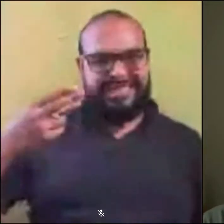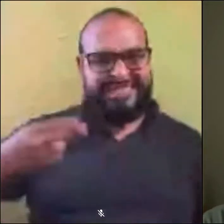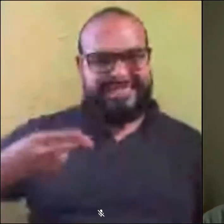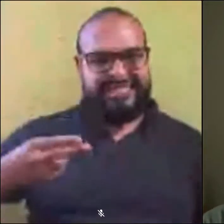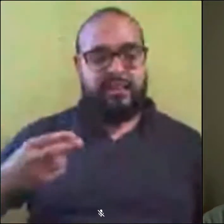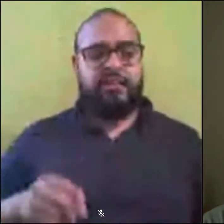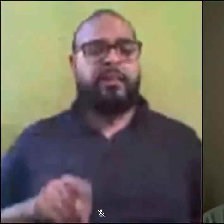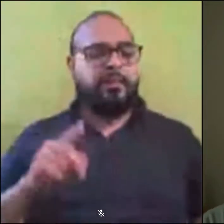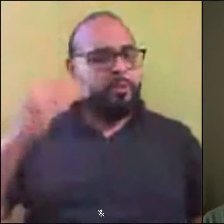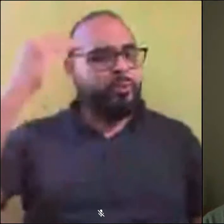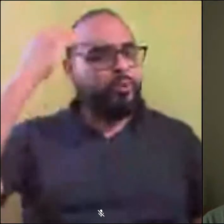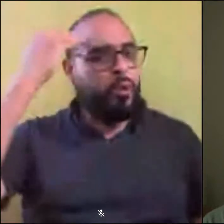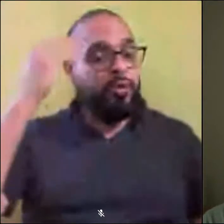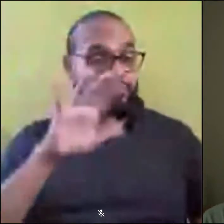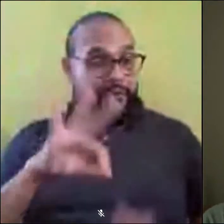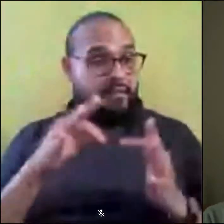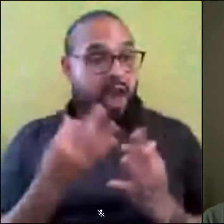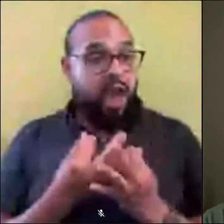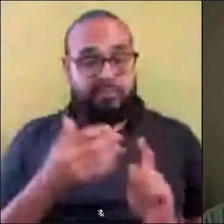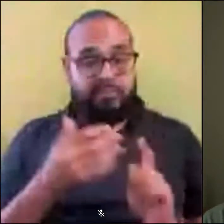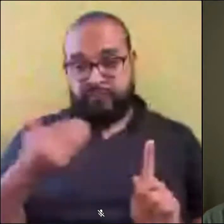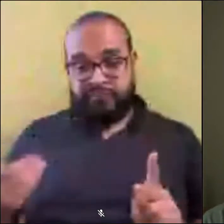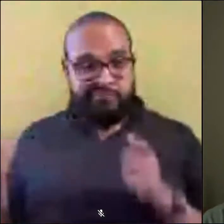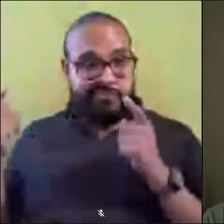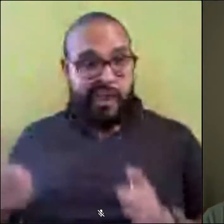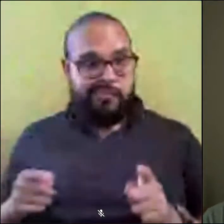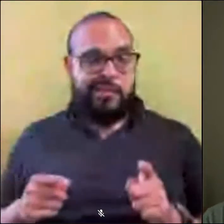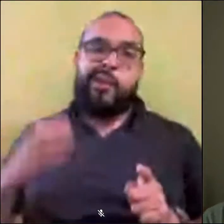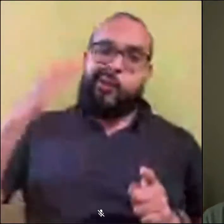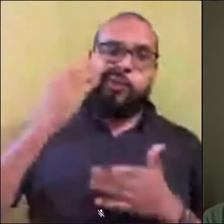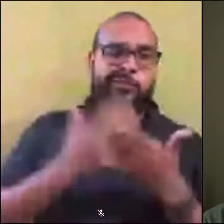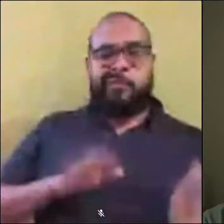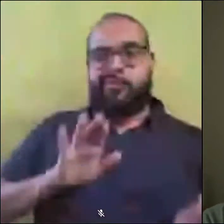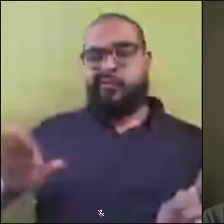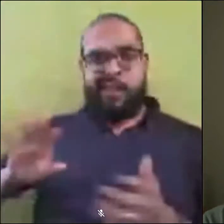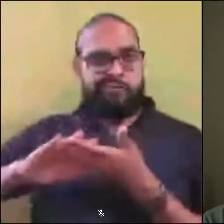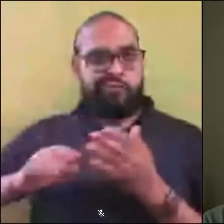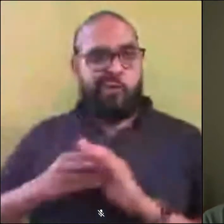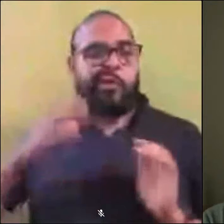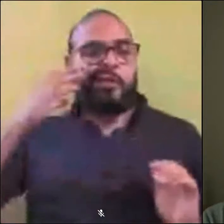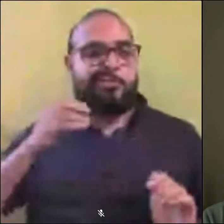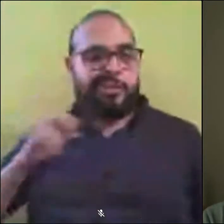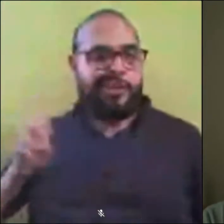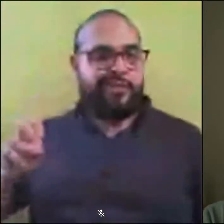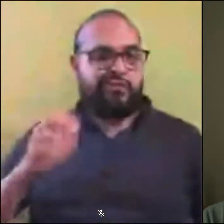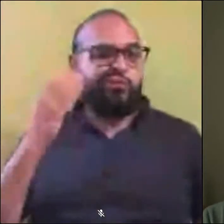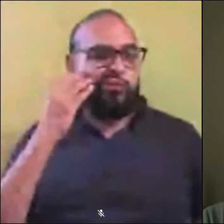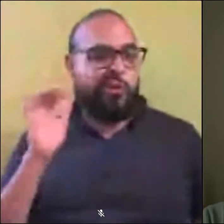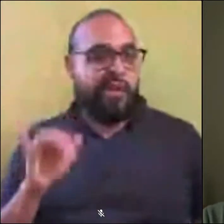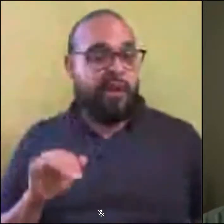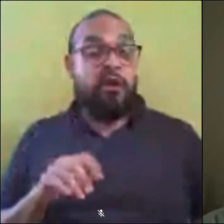family came from. You know the adventures, some of them. And you don't have to know actual specifics that, oh,